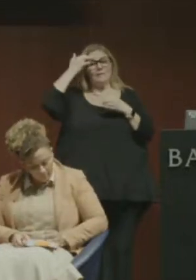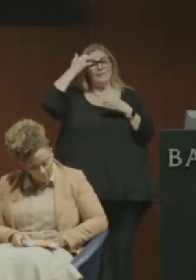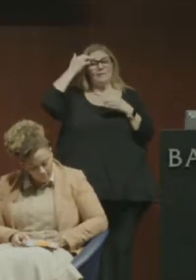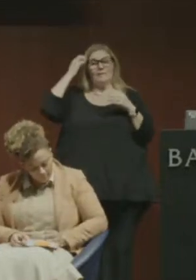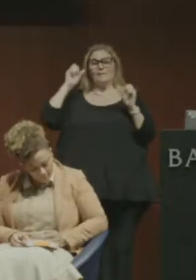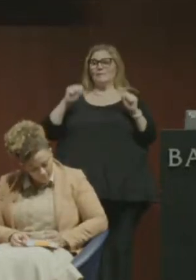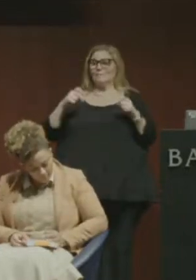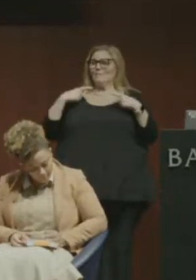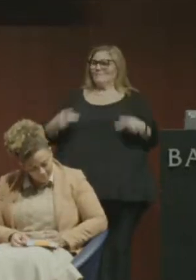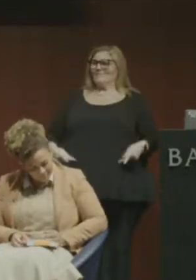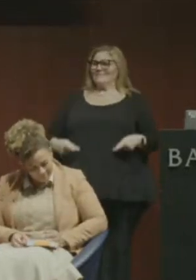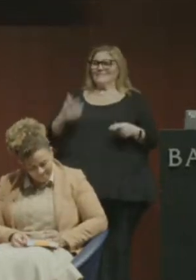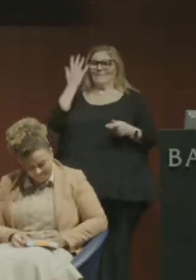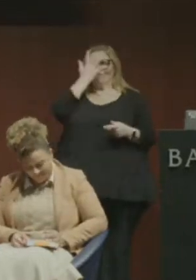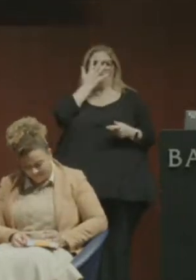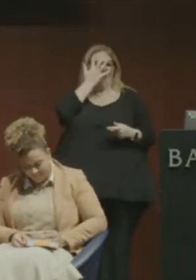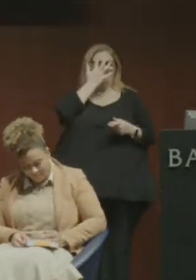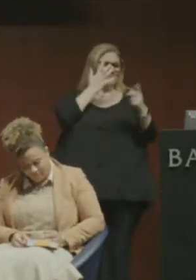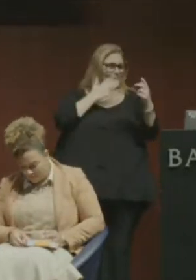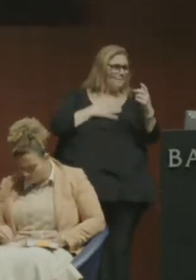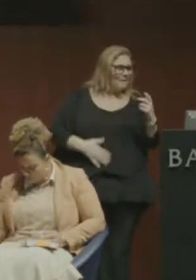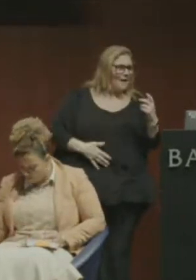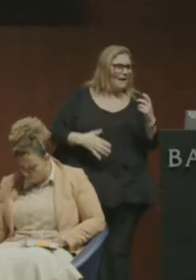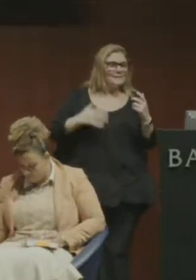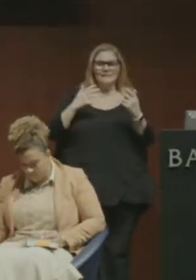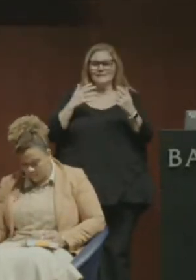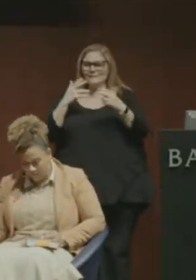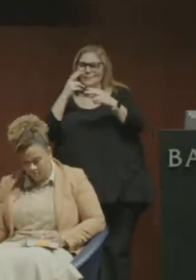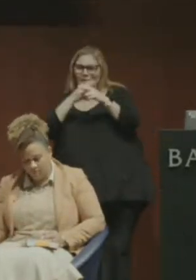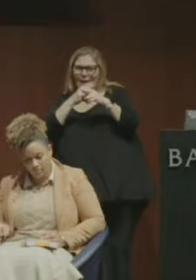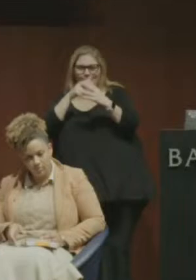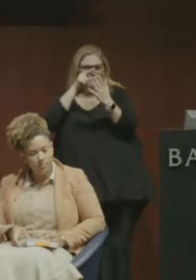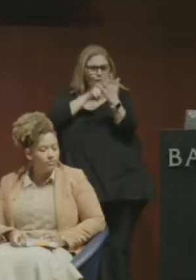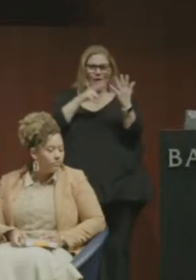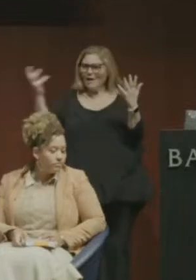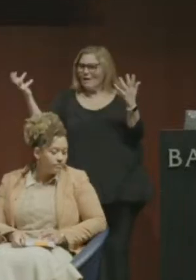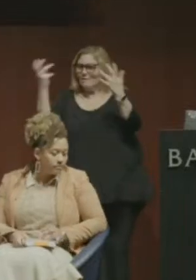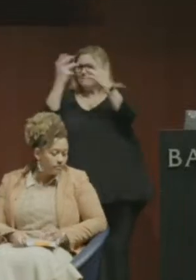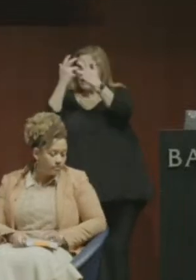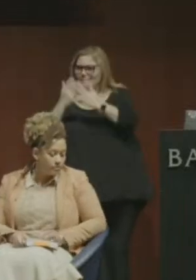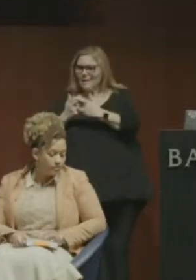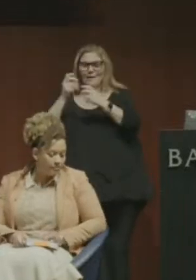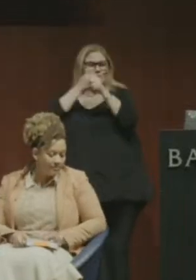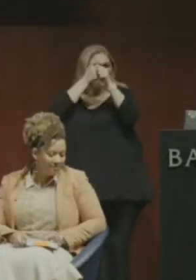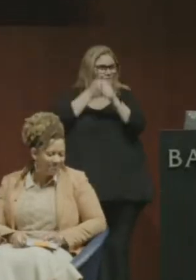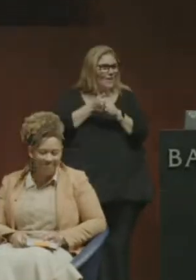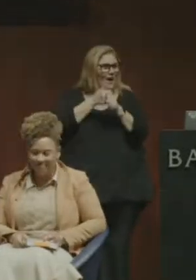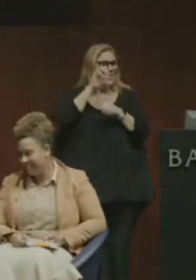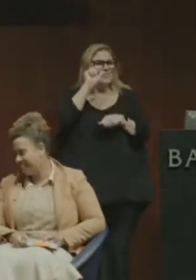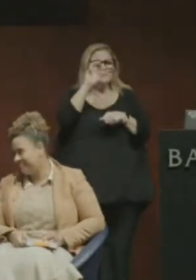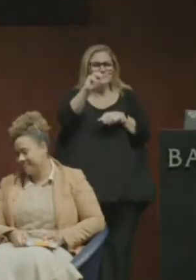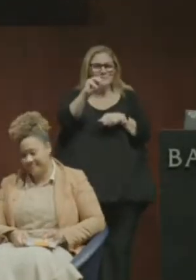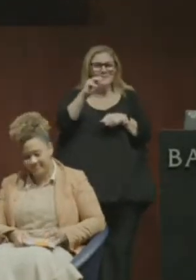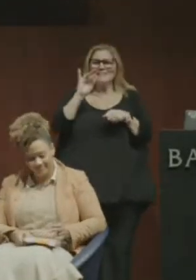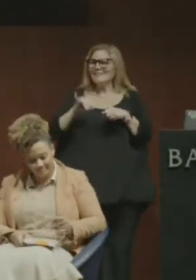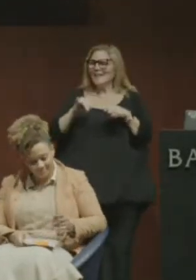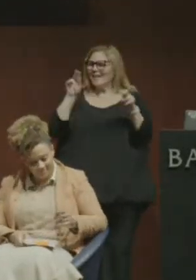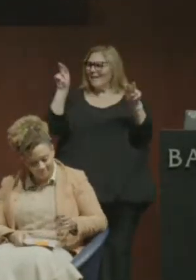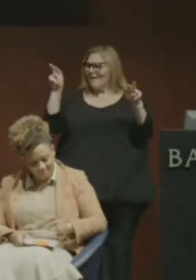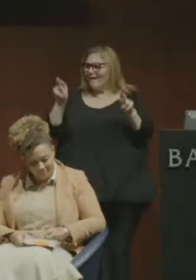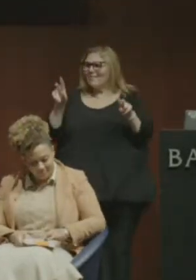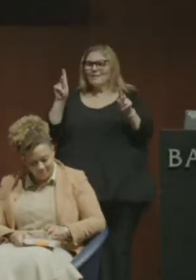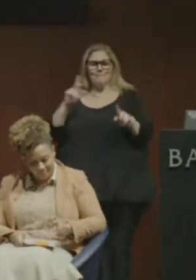put physical faces and bodies to names that you read and that you follow on social media. And I feel